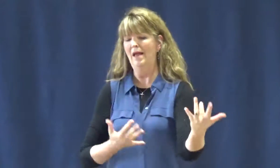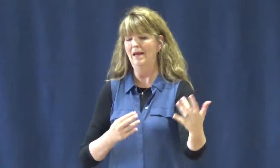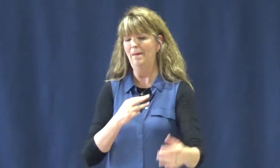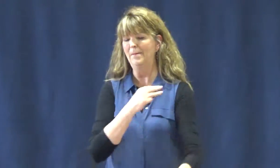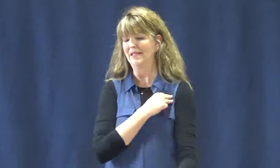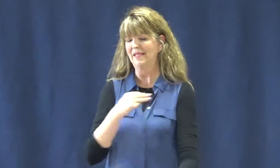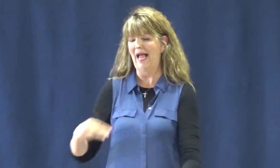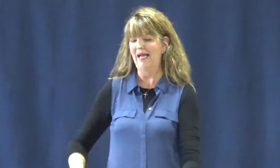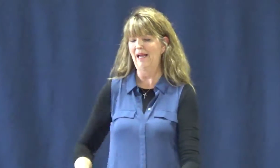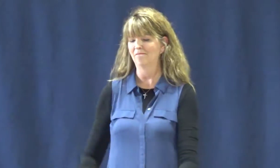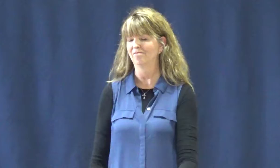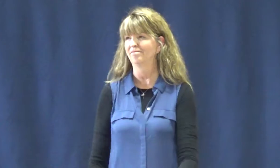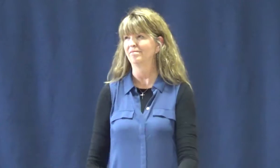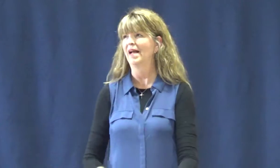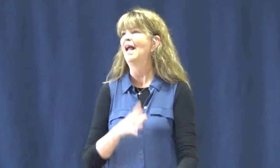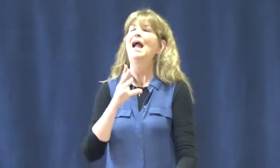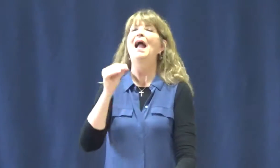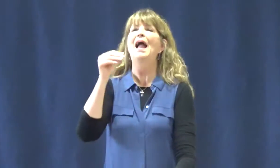the long-awaited Messiah,